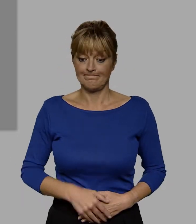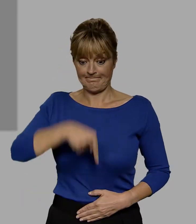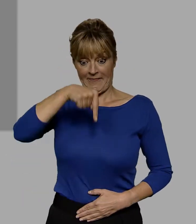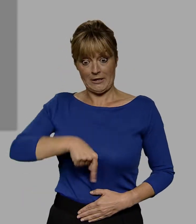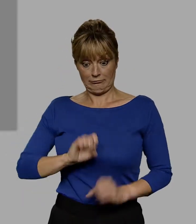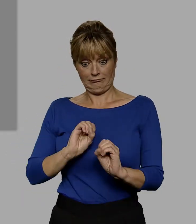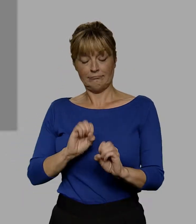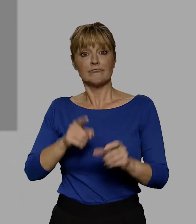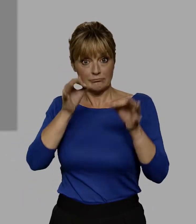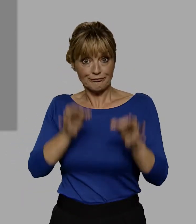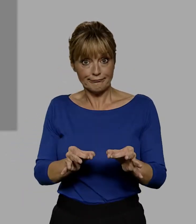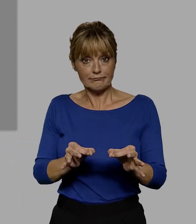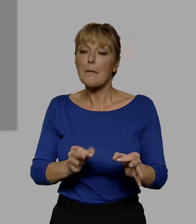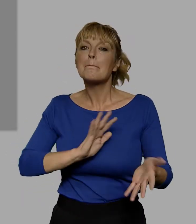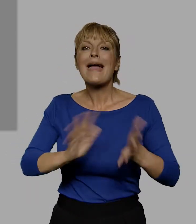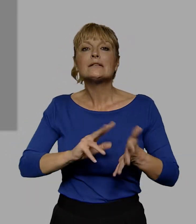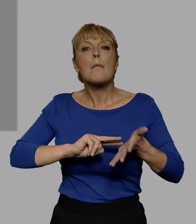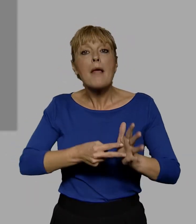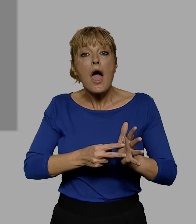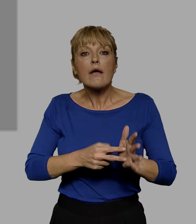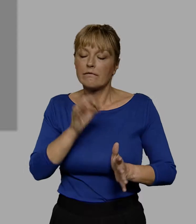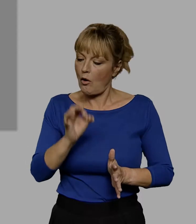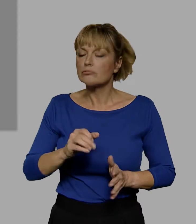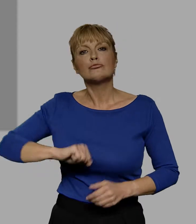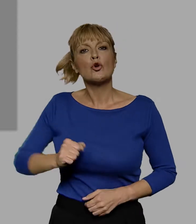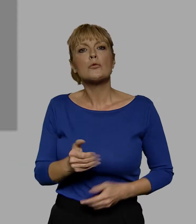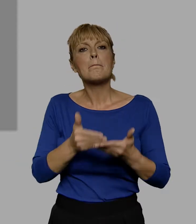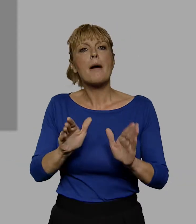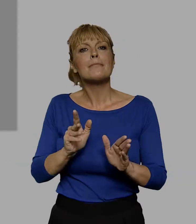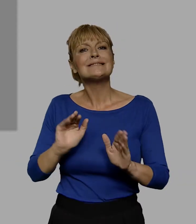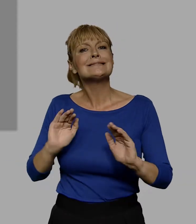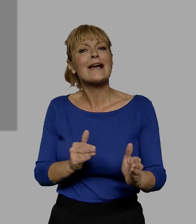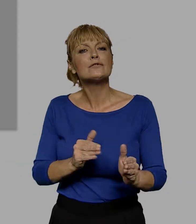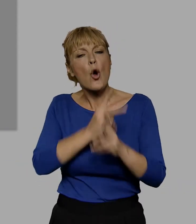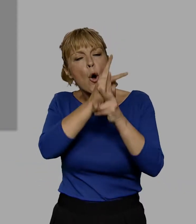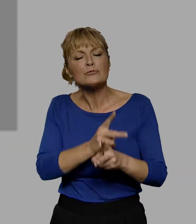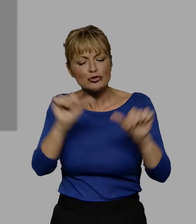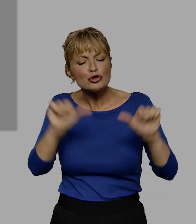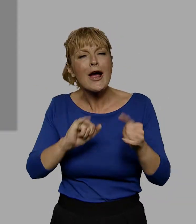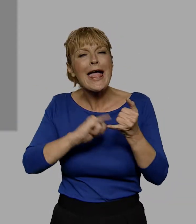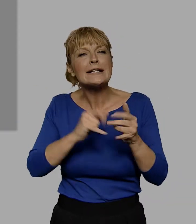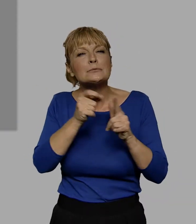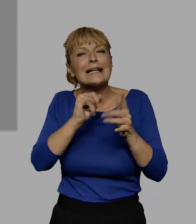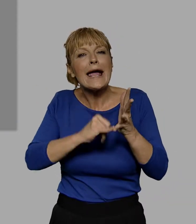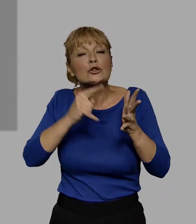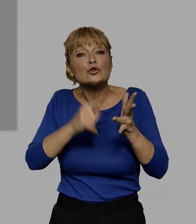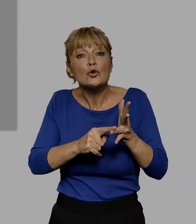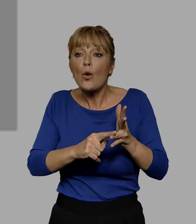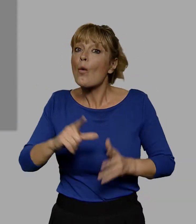This is the British Sign Language BSL Plan for the Scottish Public Services Ombudsman, SPSO, produced in compliance